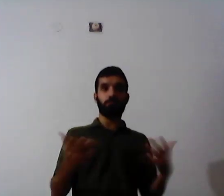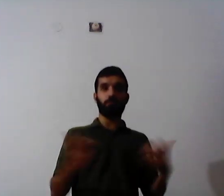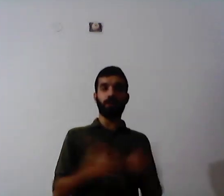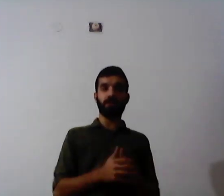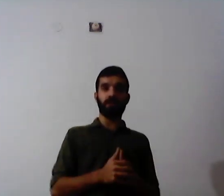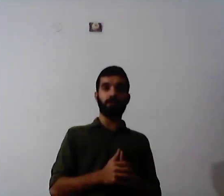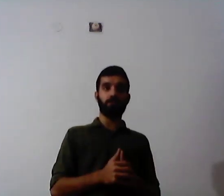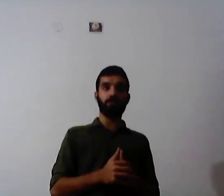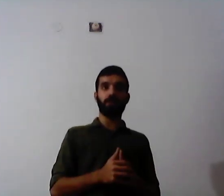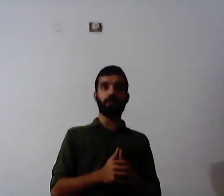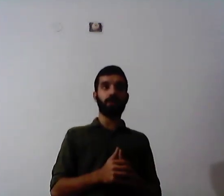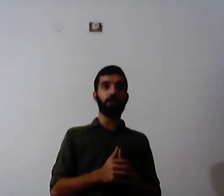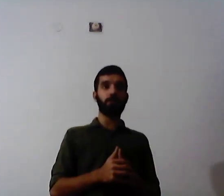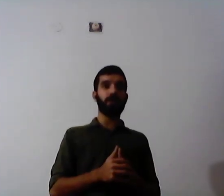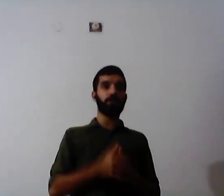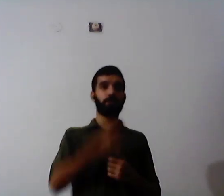What is it? Can anybody explain?